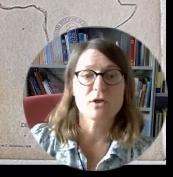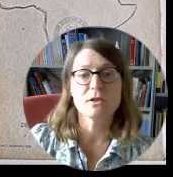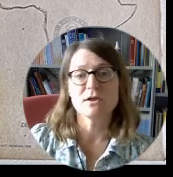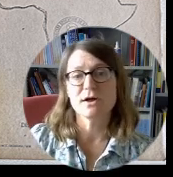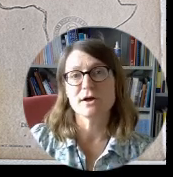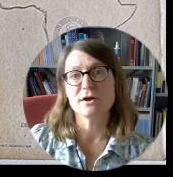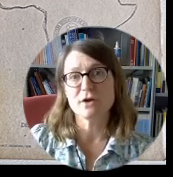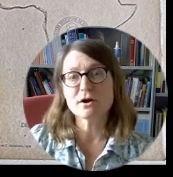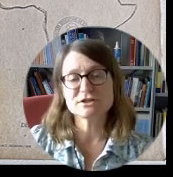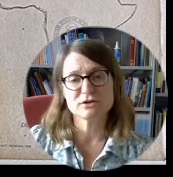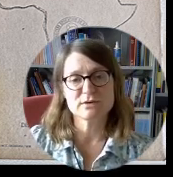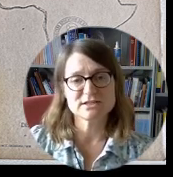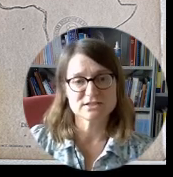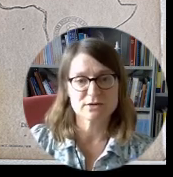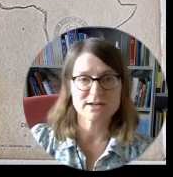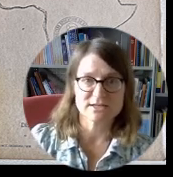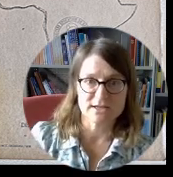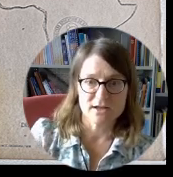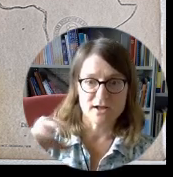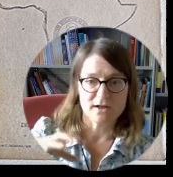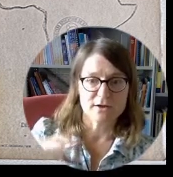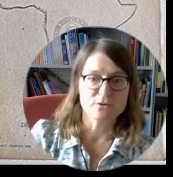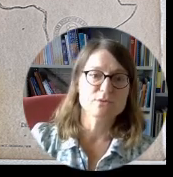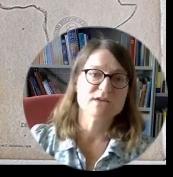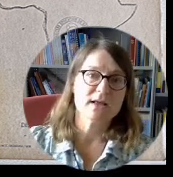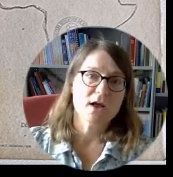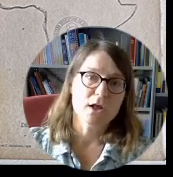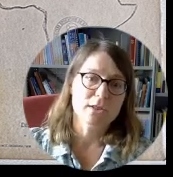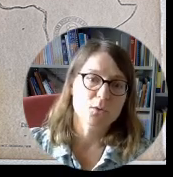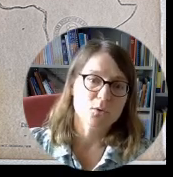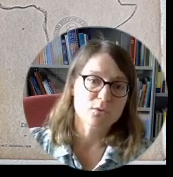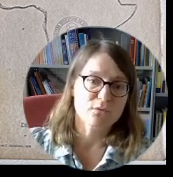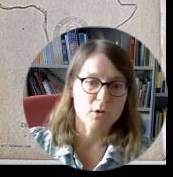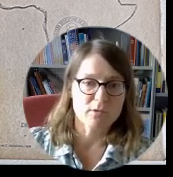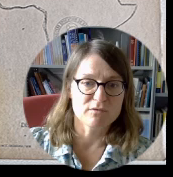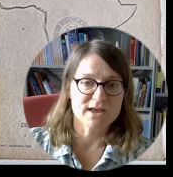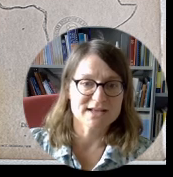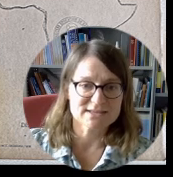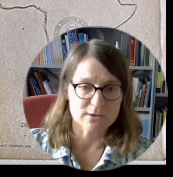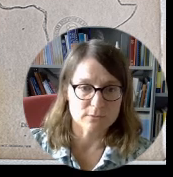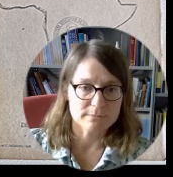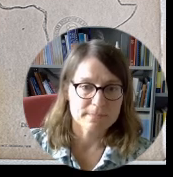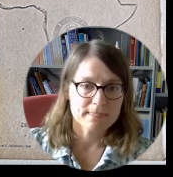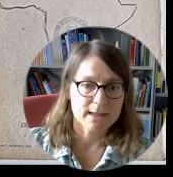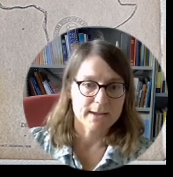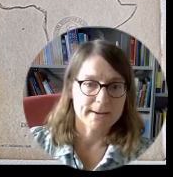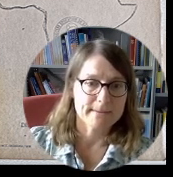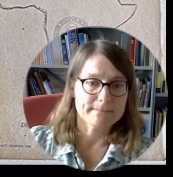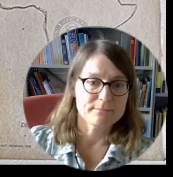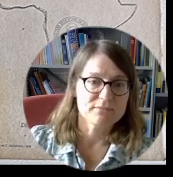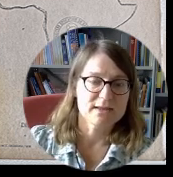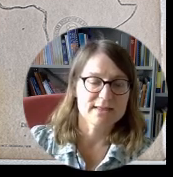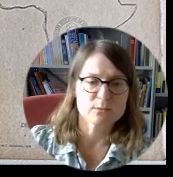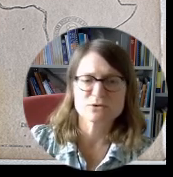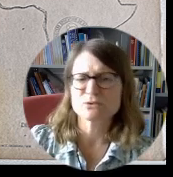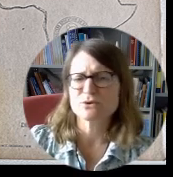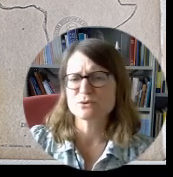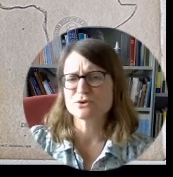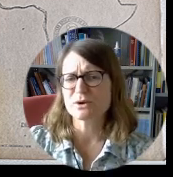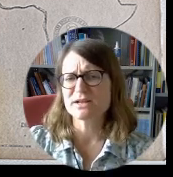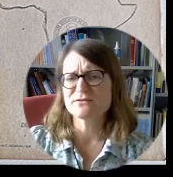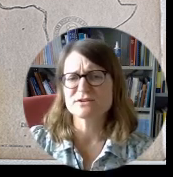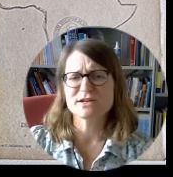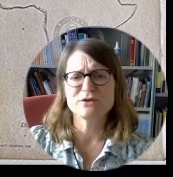and the younger generations are actually using a local form of ASL. There was